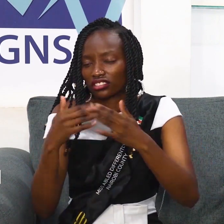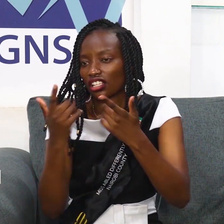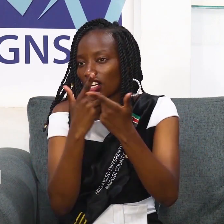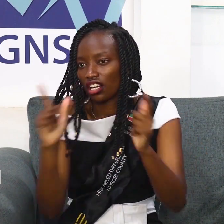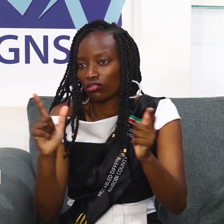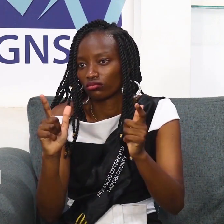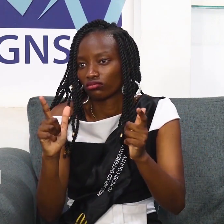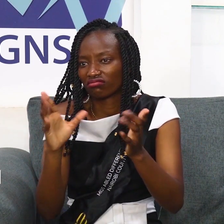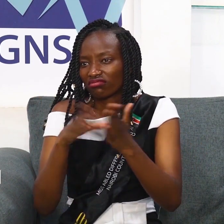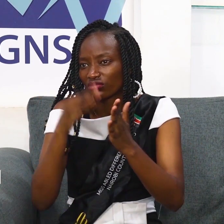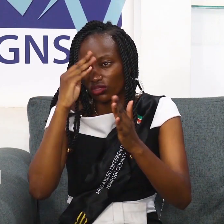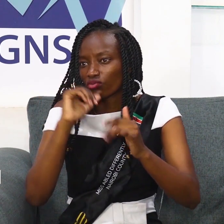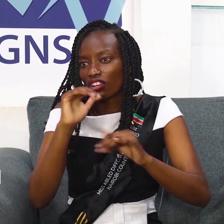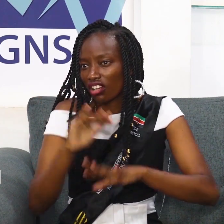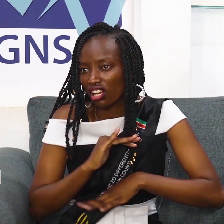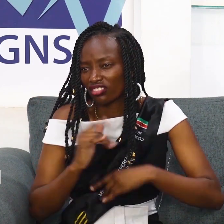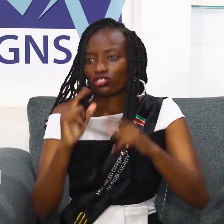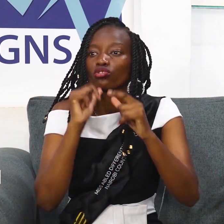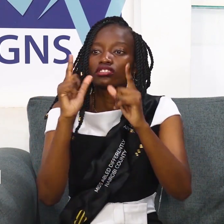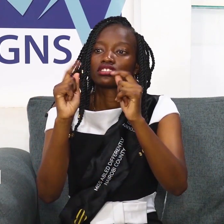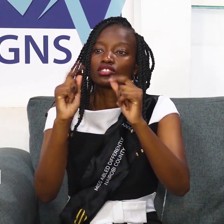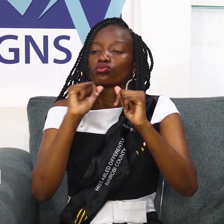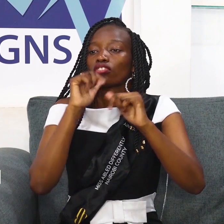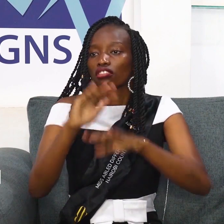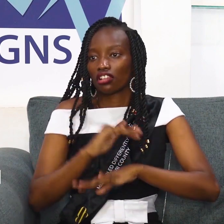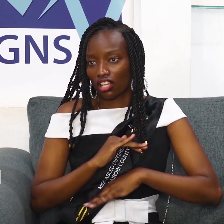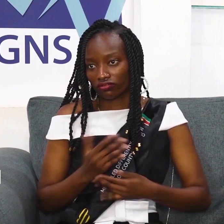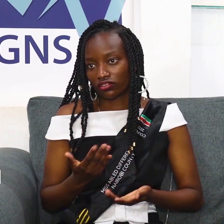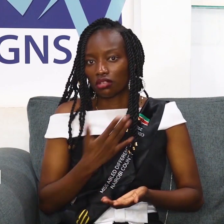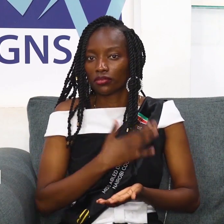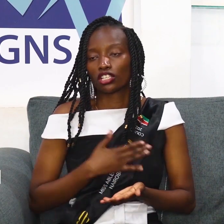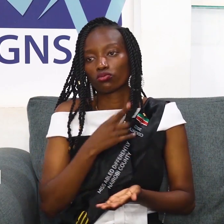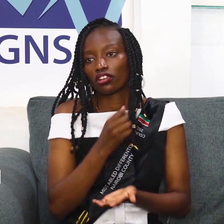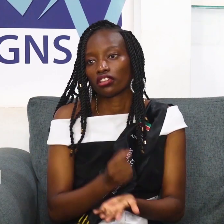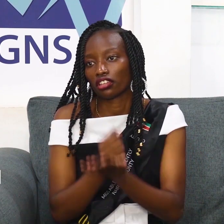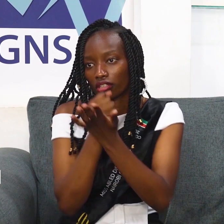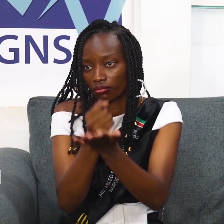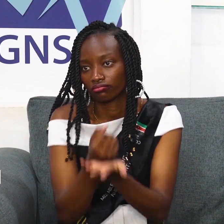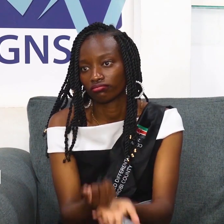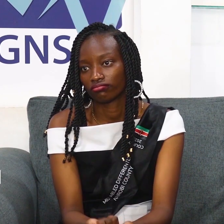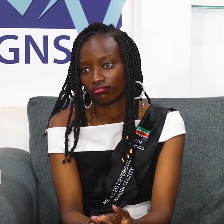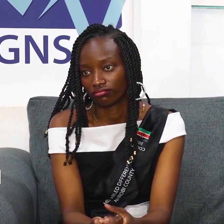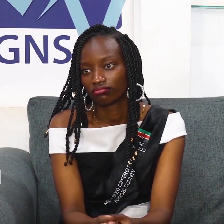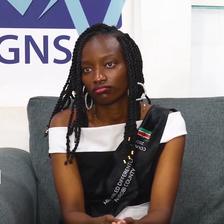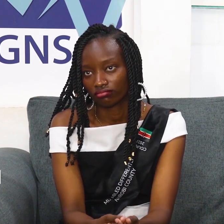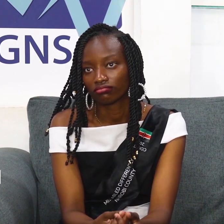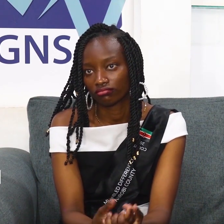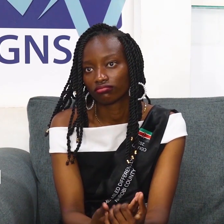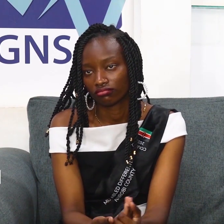the students maybe were not so many, and everything was just not given the standard that it was required. Everything was just